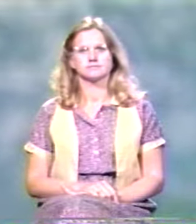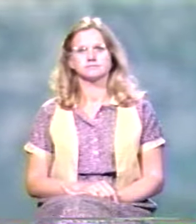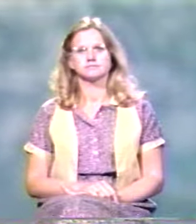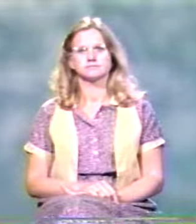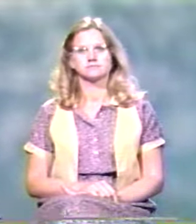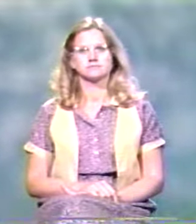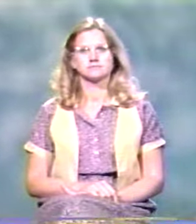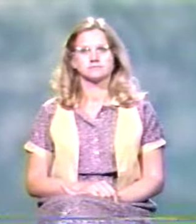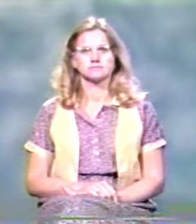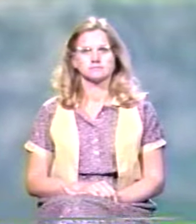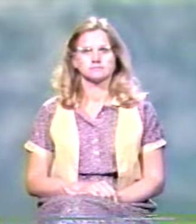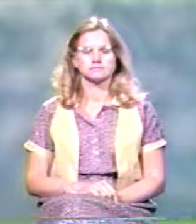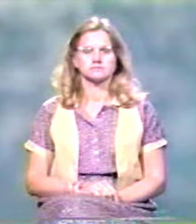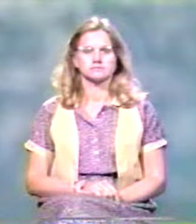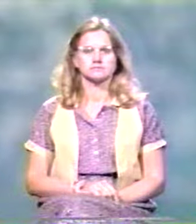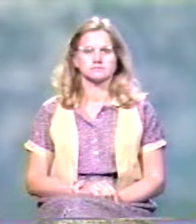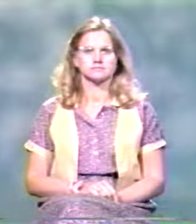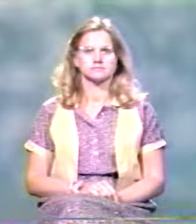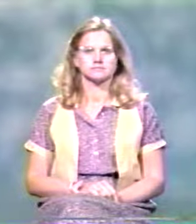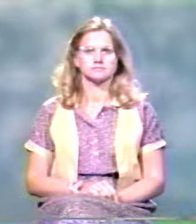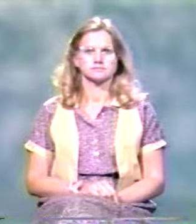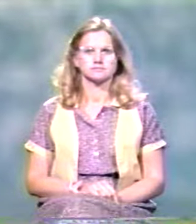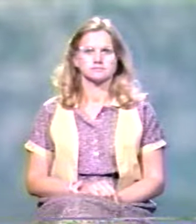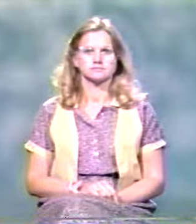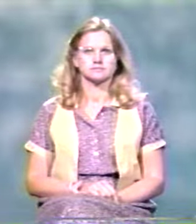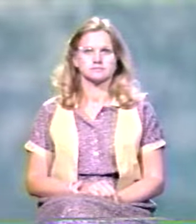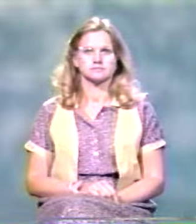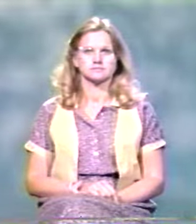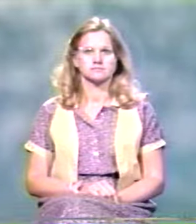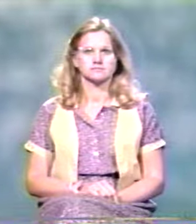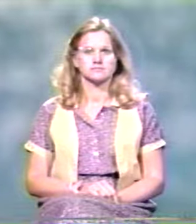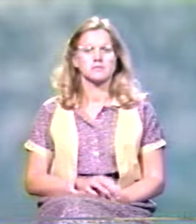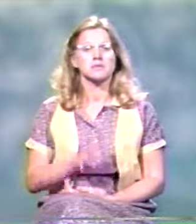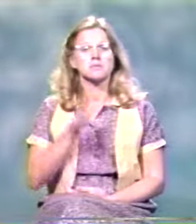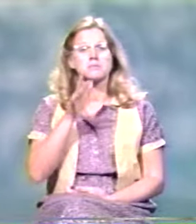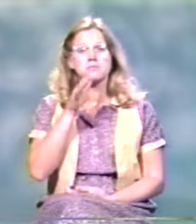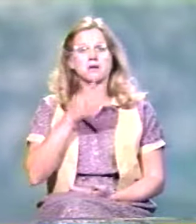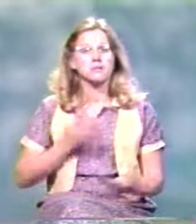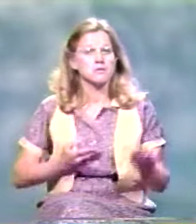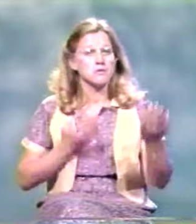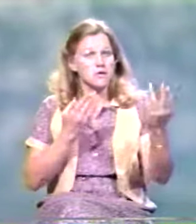Mother offered to take care of my kids, and I said, fine.